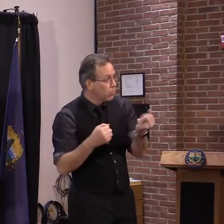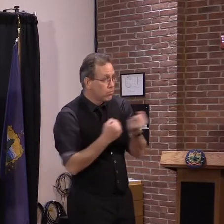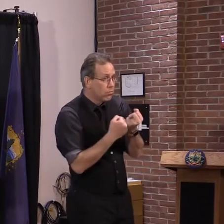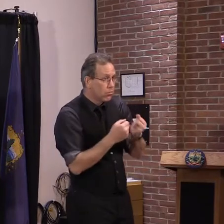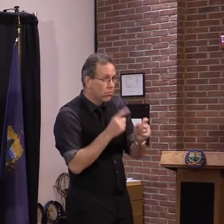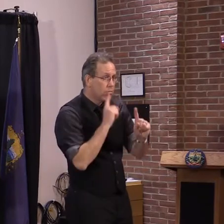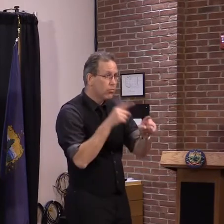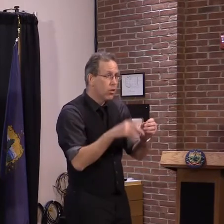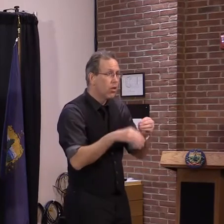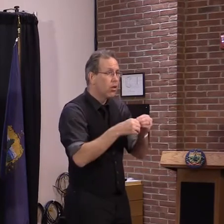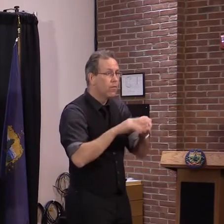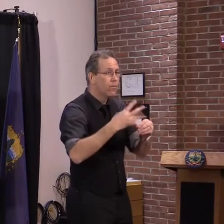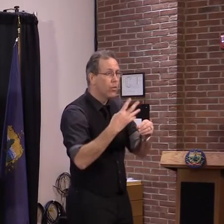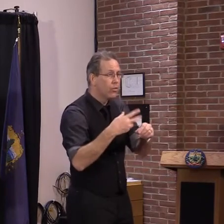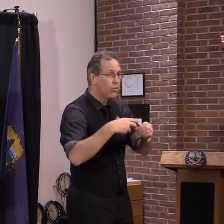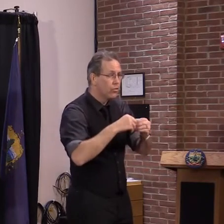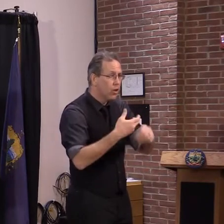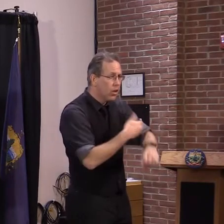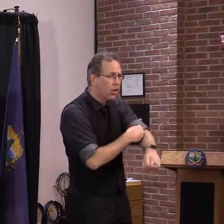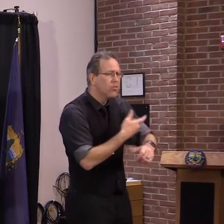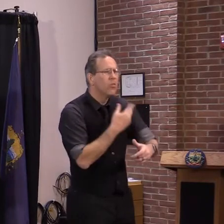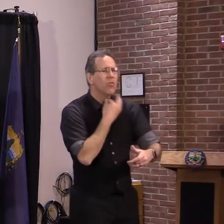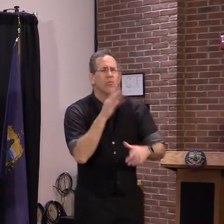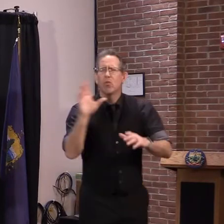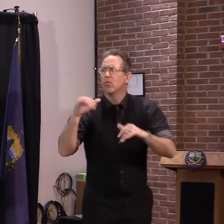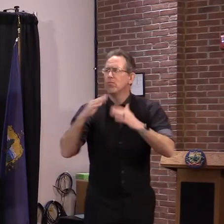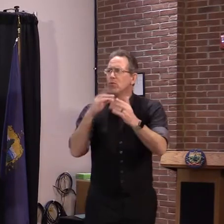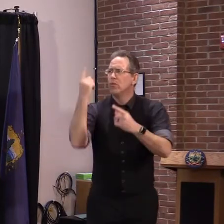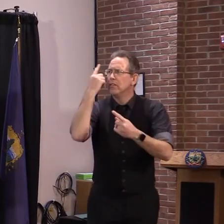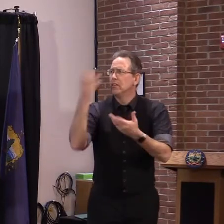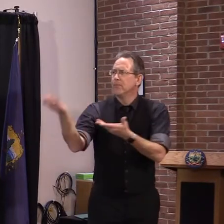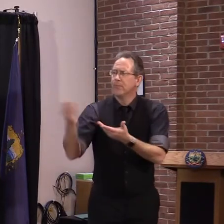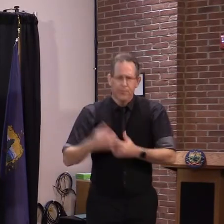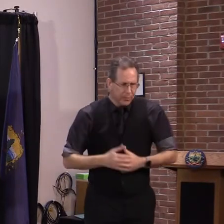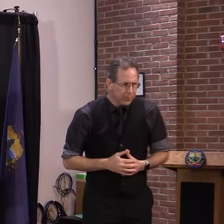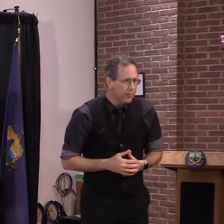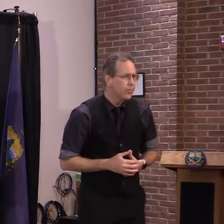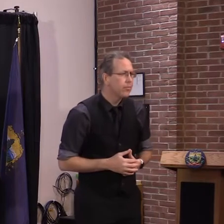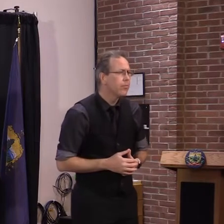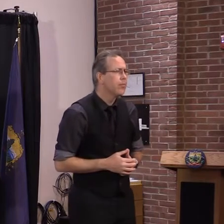Sure. So let me just quote you from the study